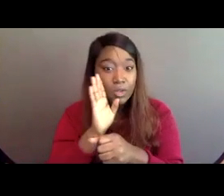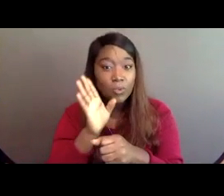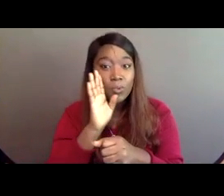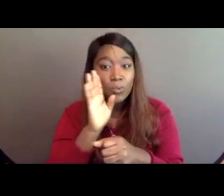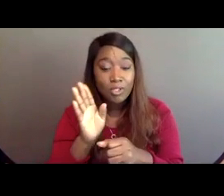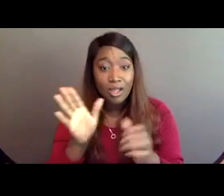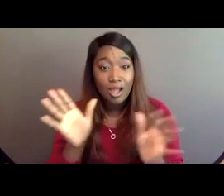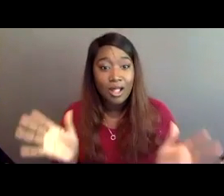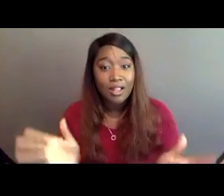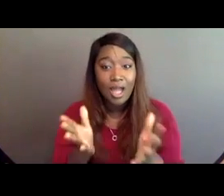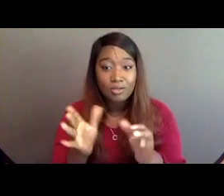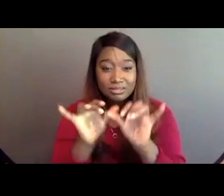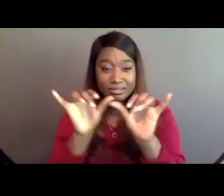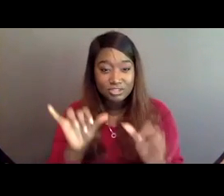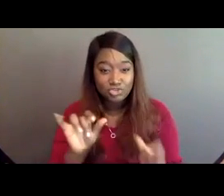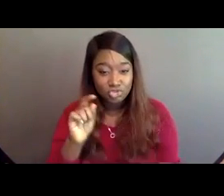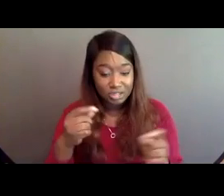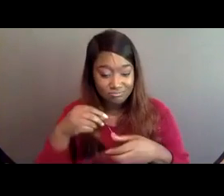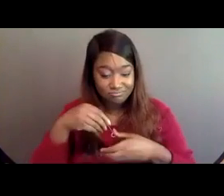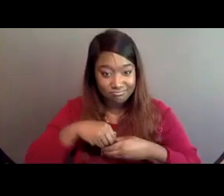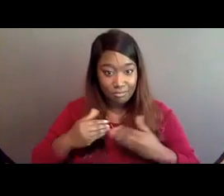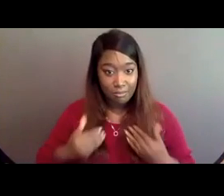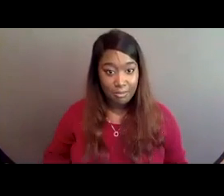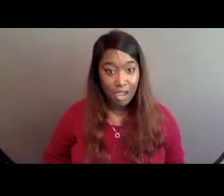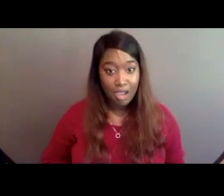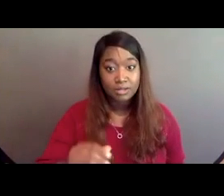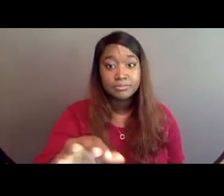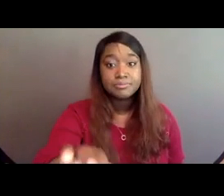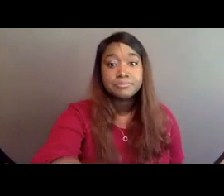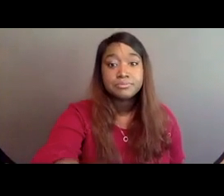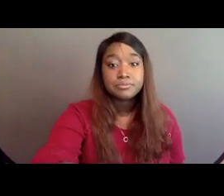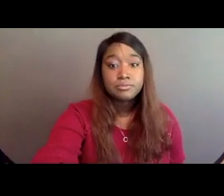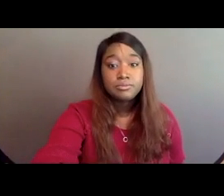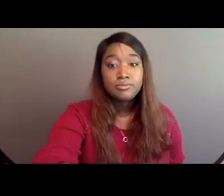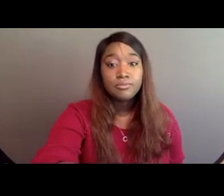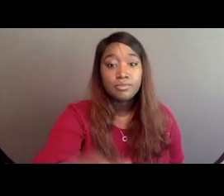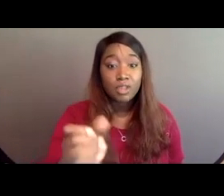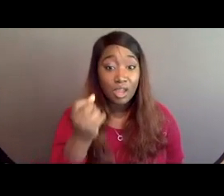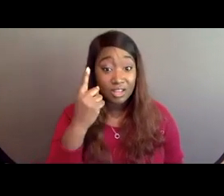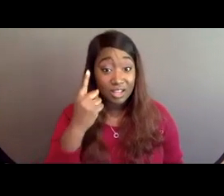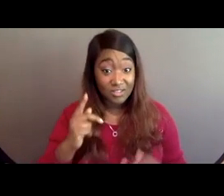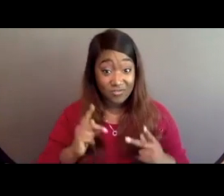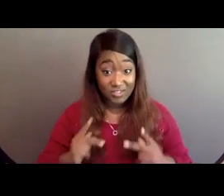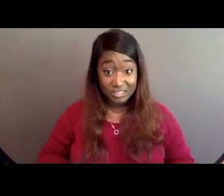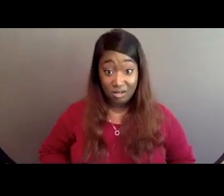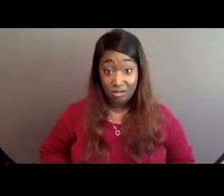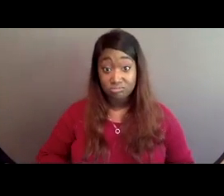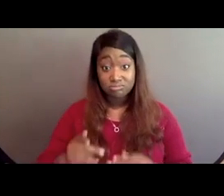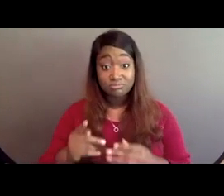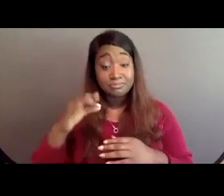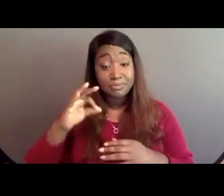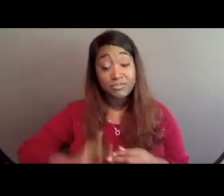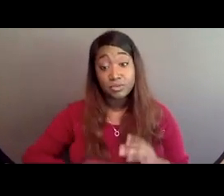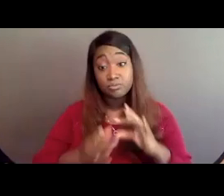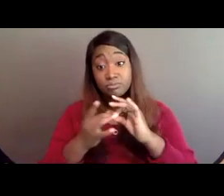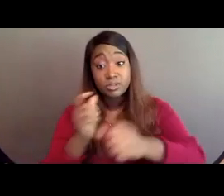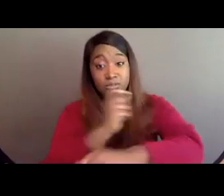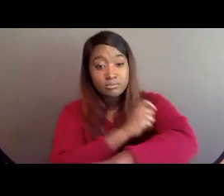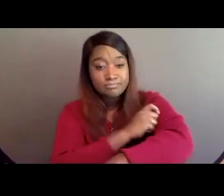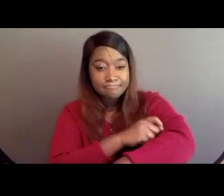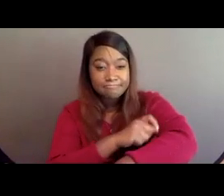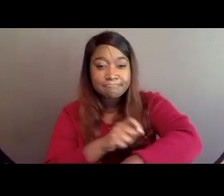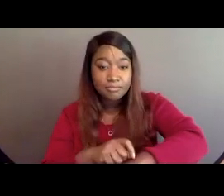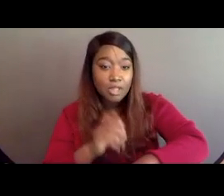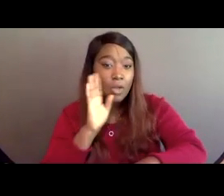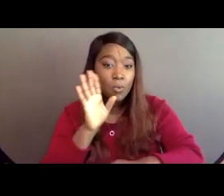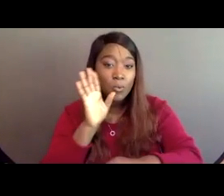So among the physiological benefits of acupuncture, it's noted to impart a regulatory effect within the nervous, endocrine, digestive,